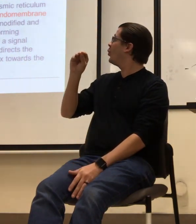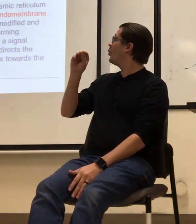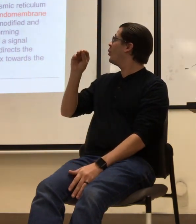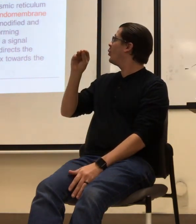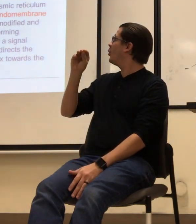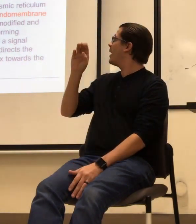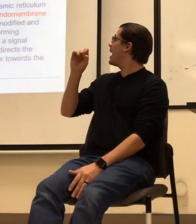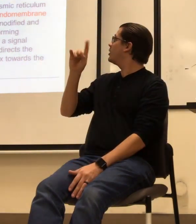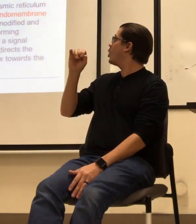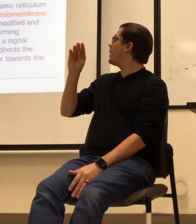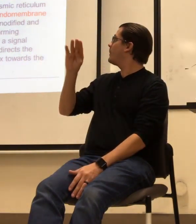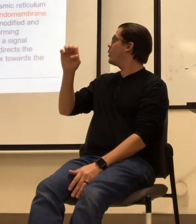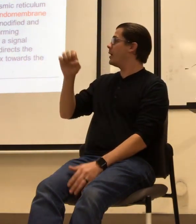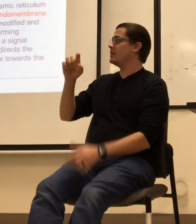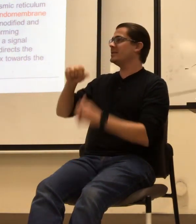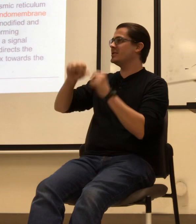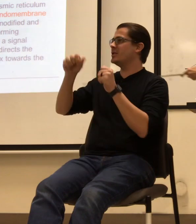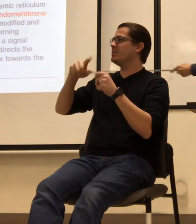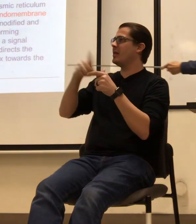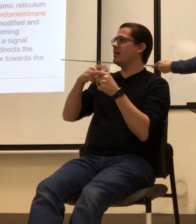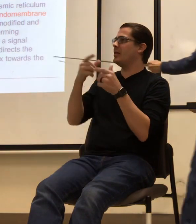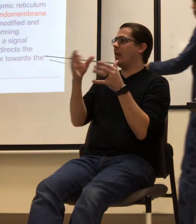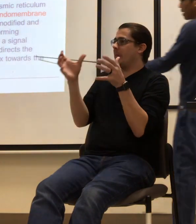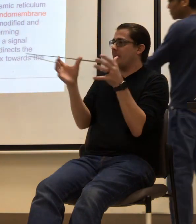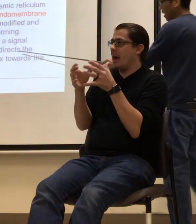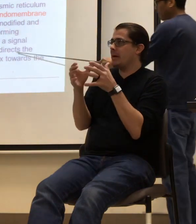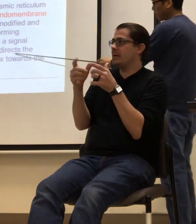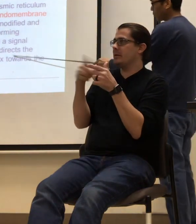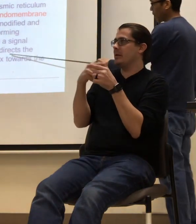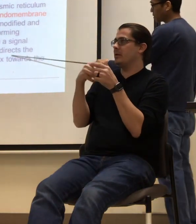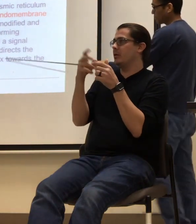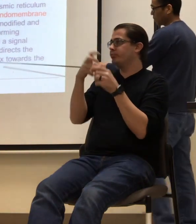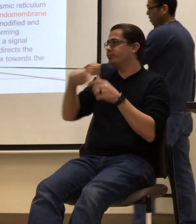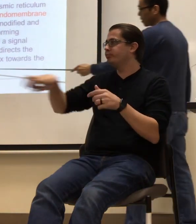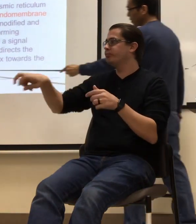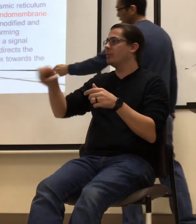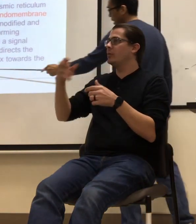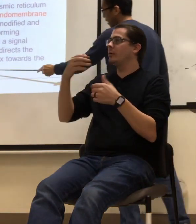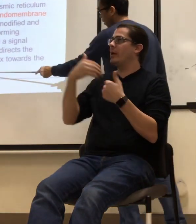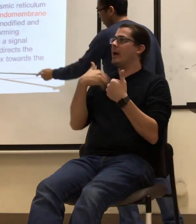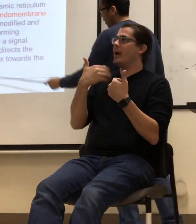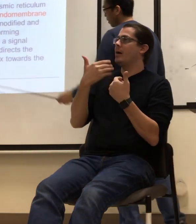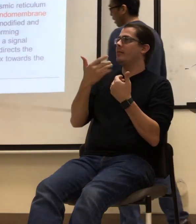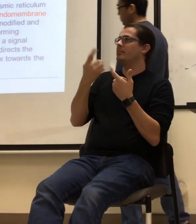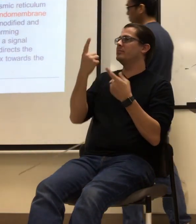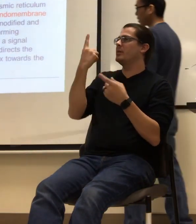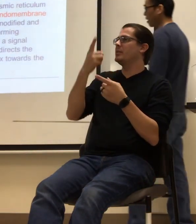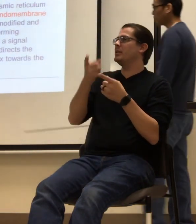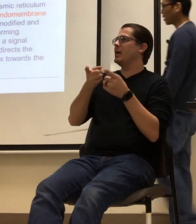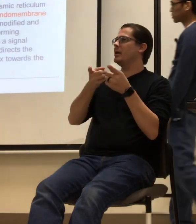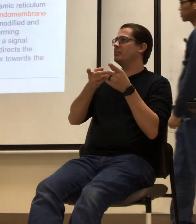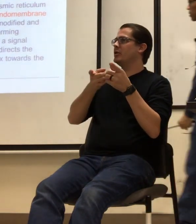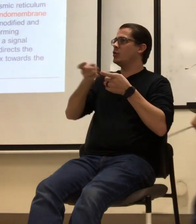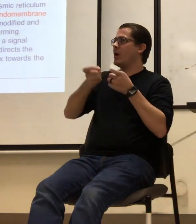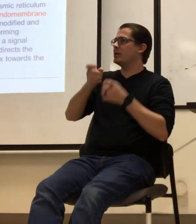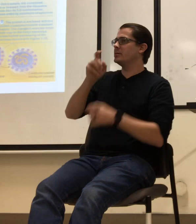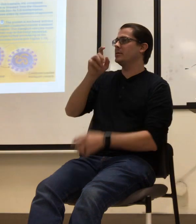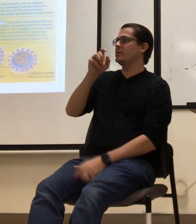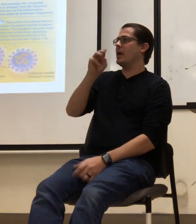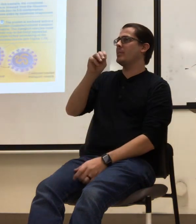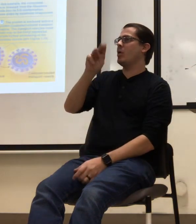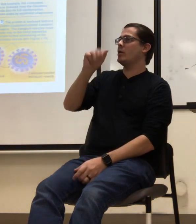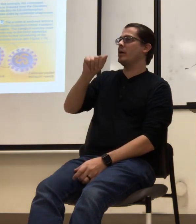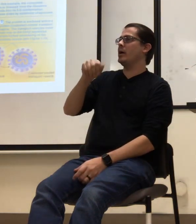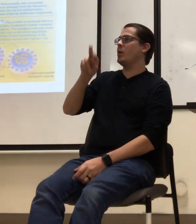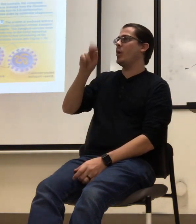newly formed, and, well, they contain a single recognition peptide that directs the mRNA ribosome complex towards